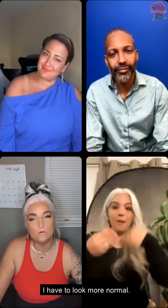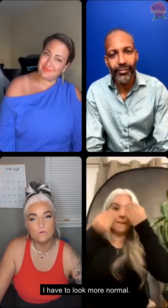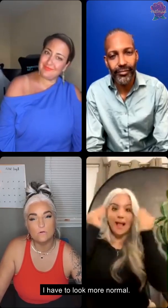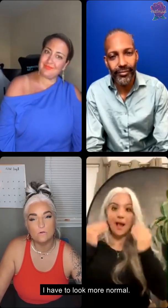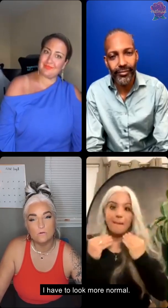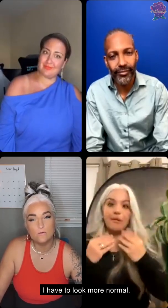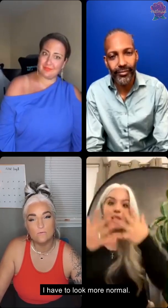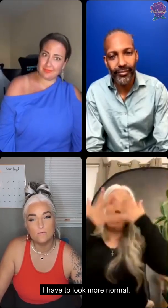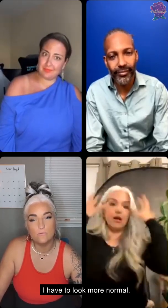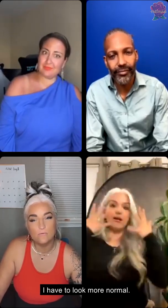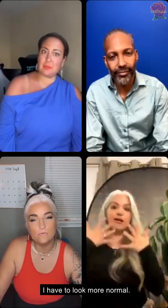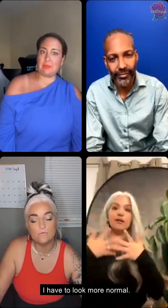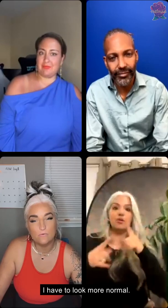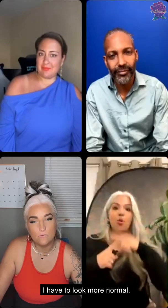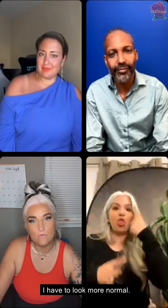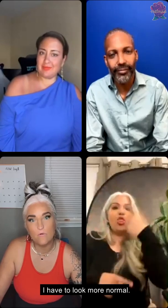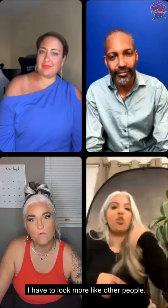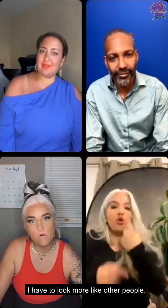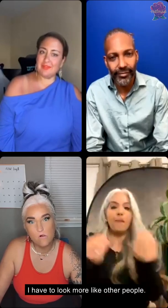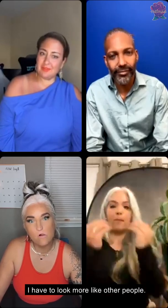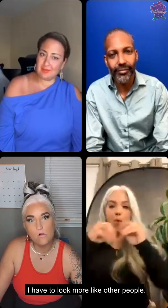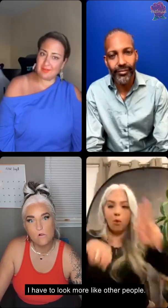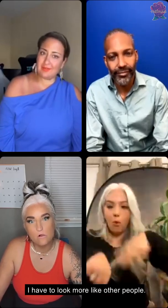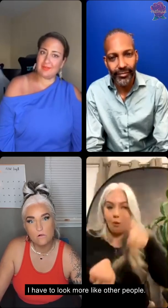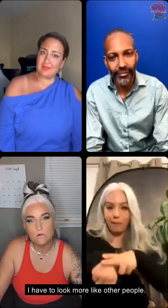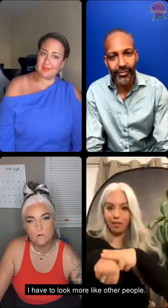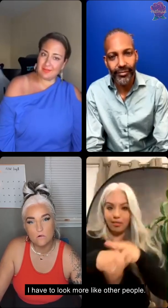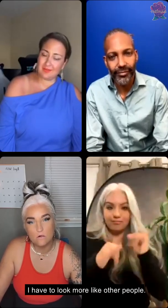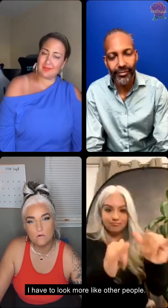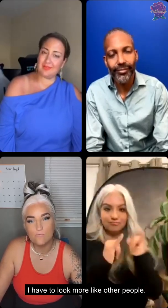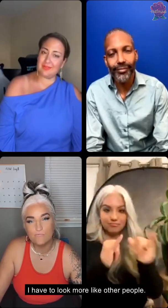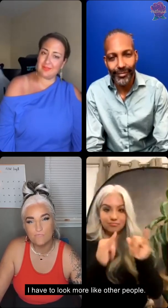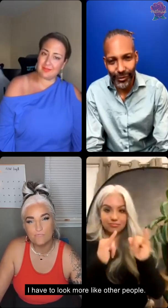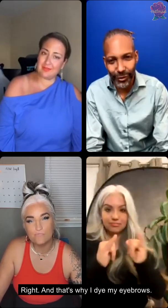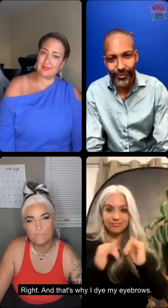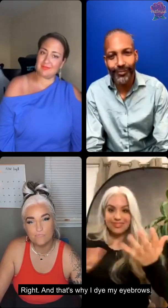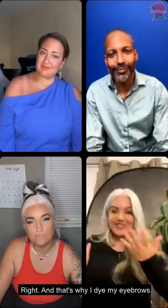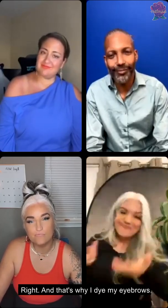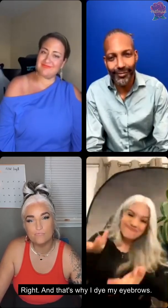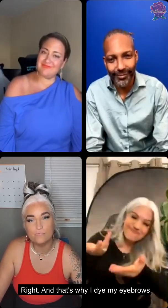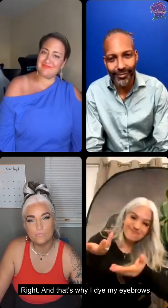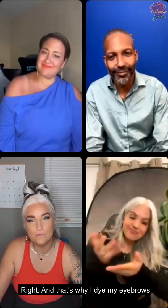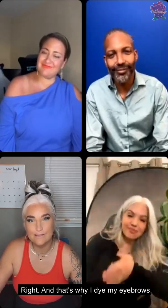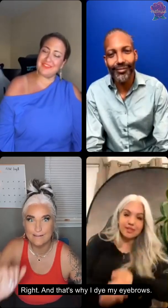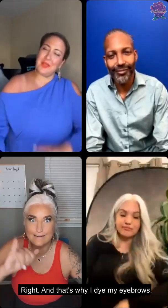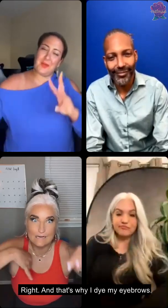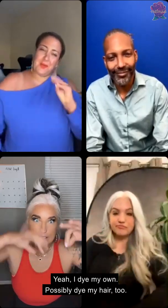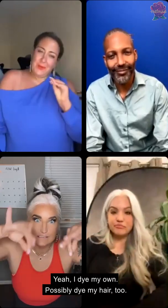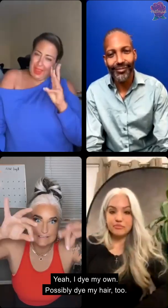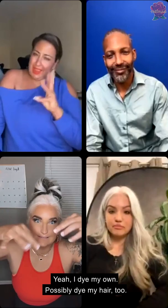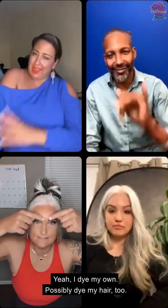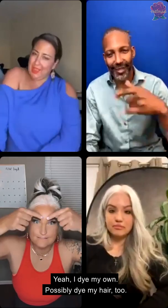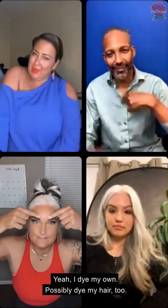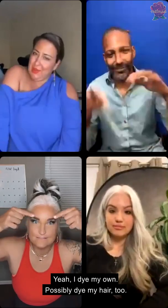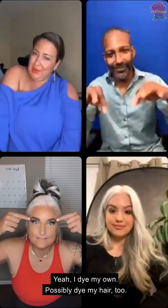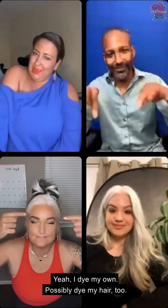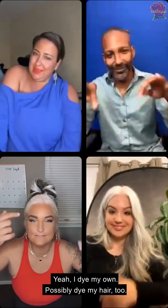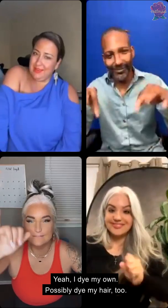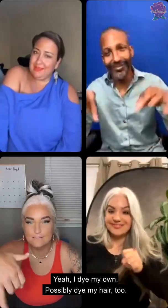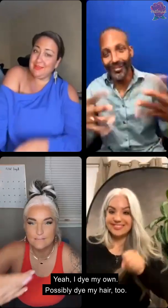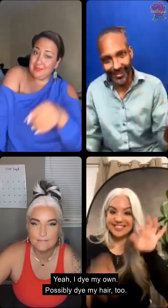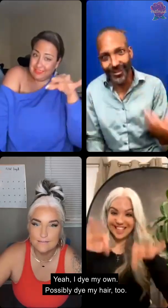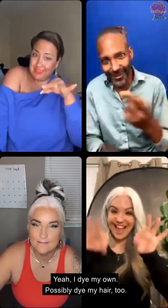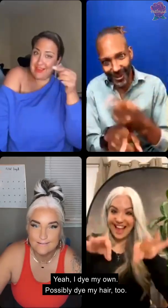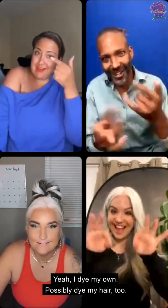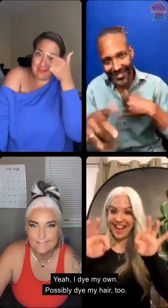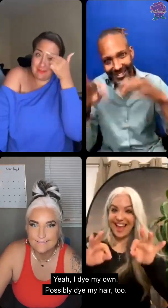have to have makeup. I have to look more normal. I have to look more like other people. Right. And that's why I dye my eyebrows. Yeah, I